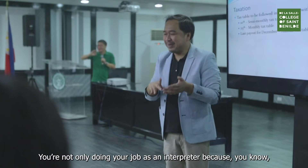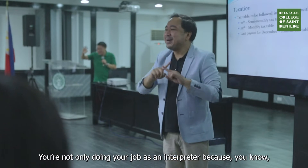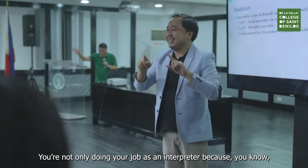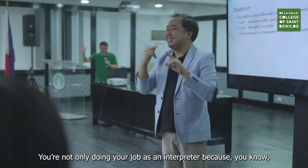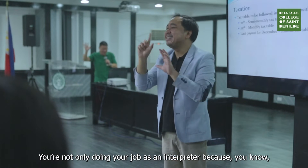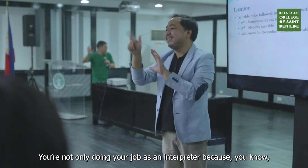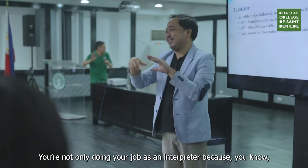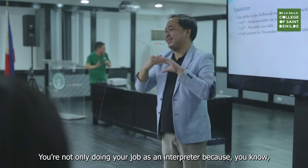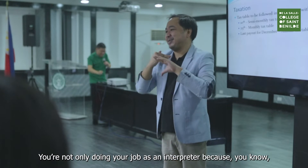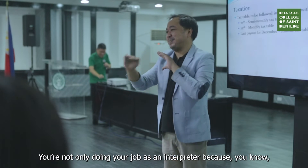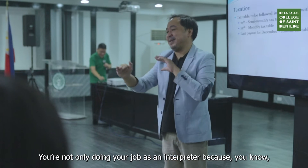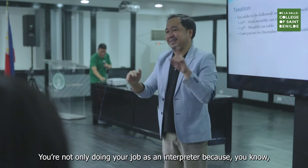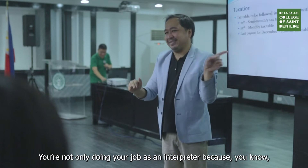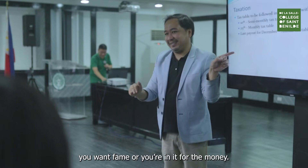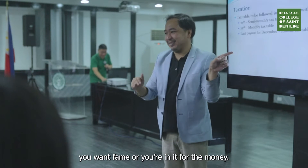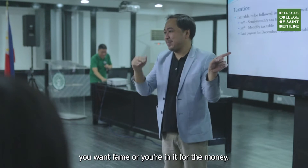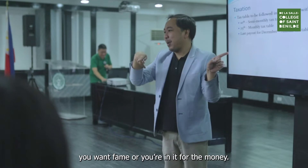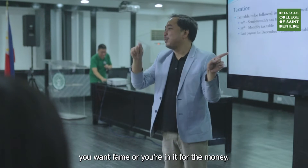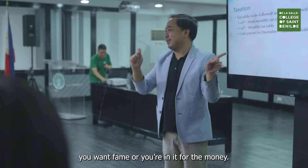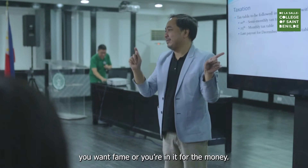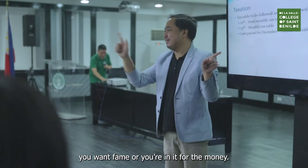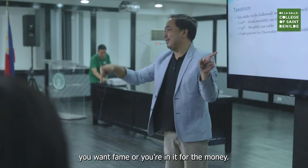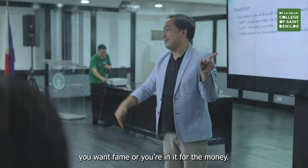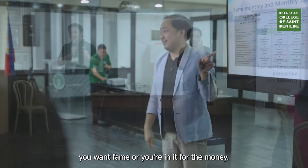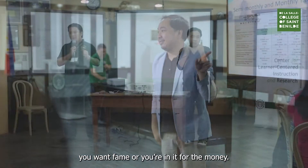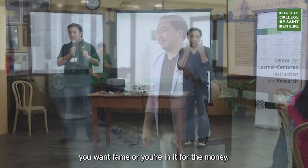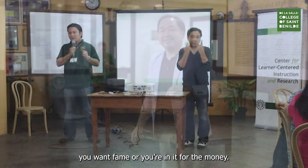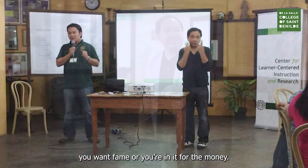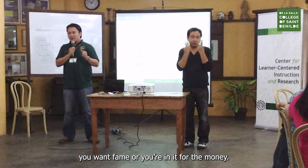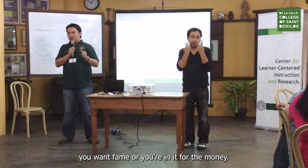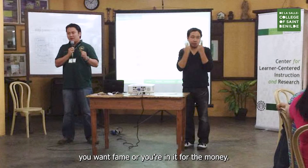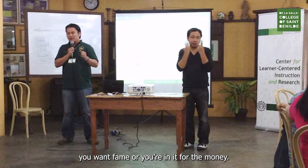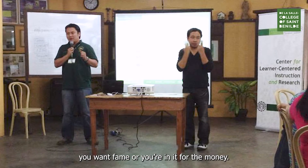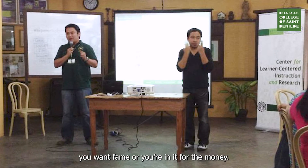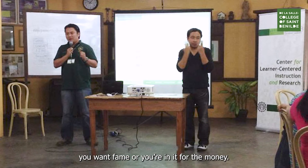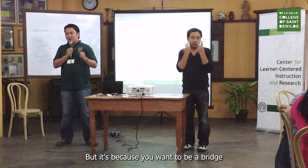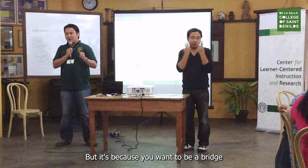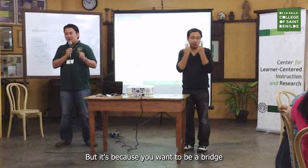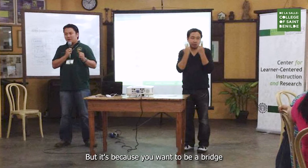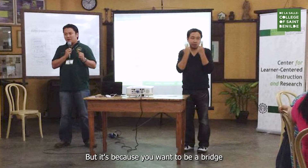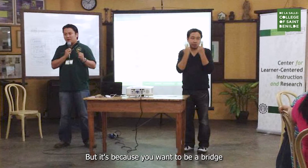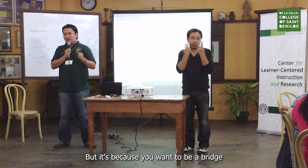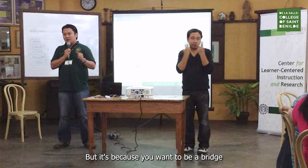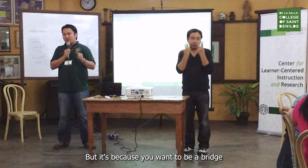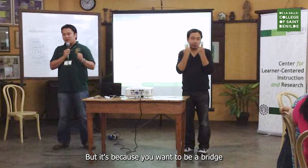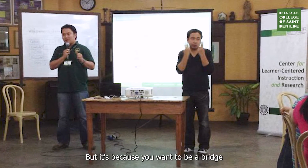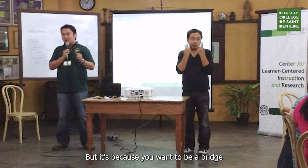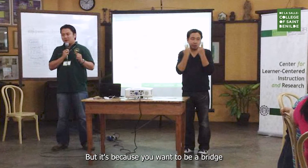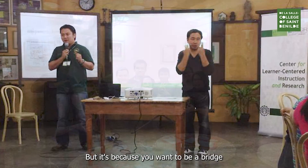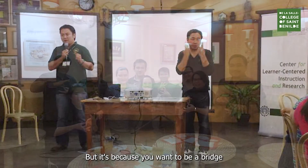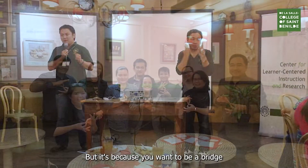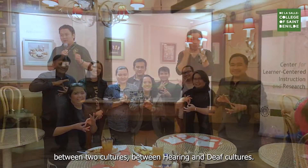your job as an interpreter because you want fame or you're in it for the money, but it's because you want to